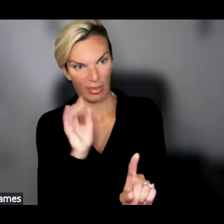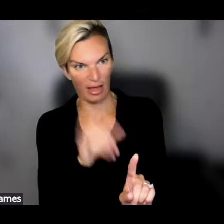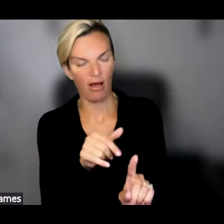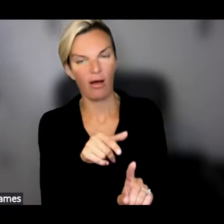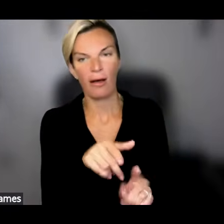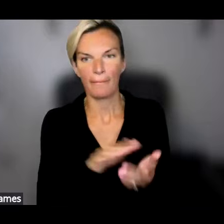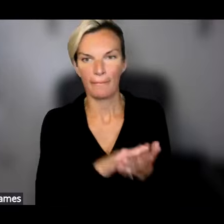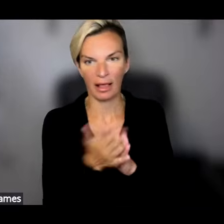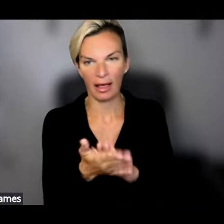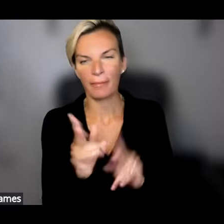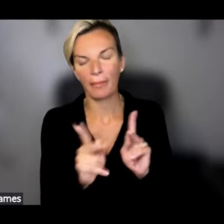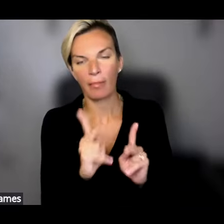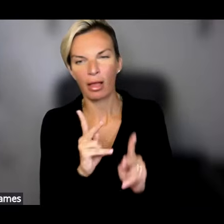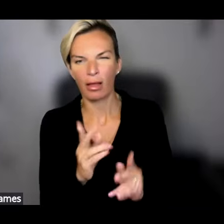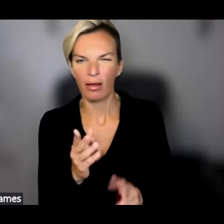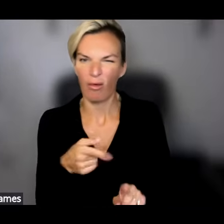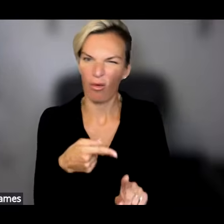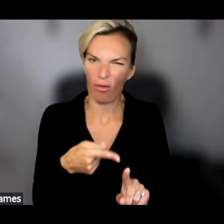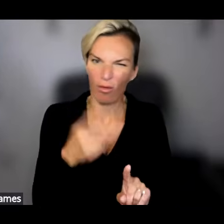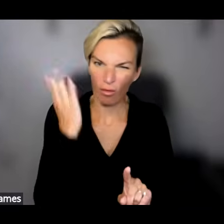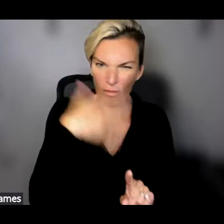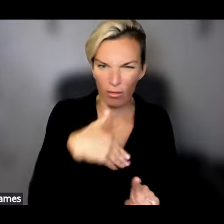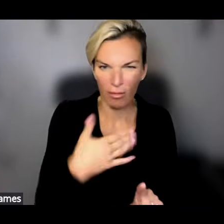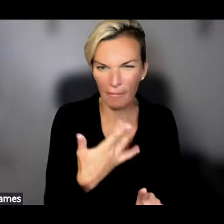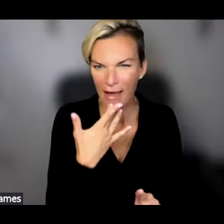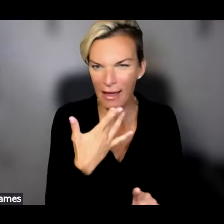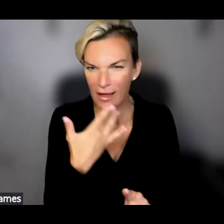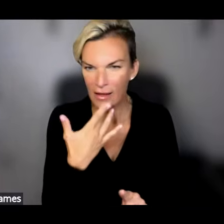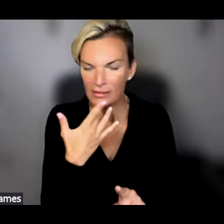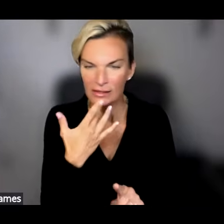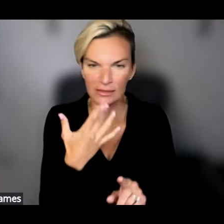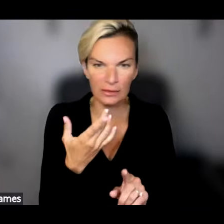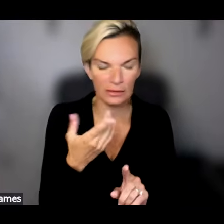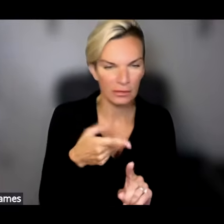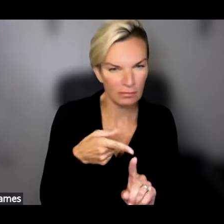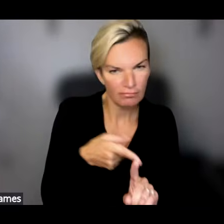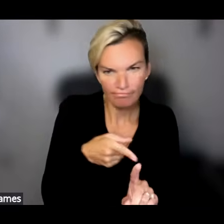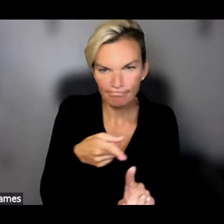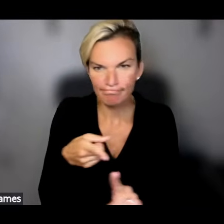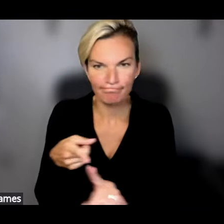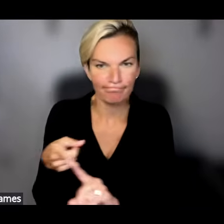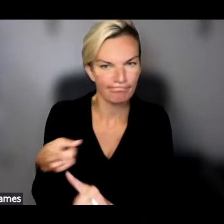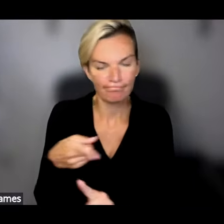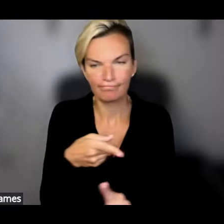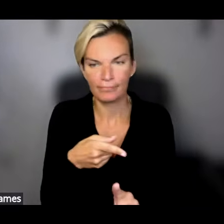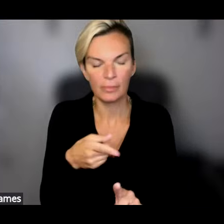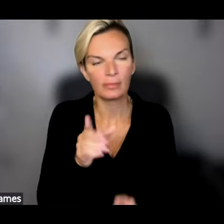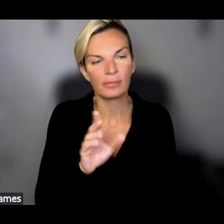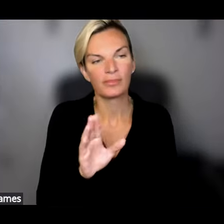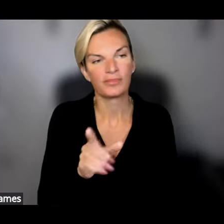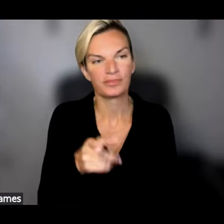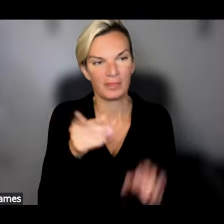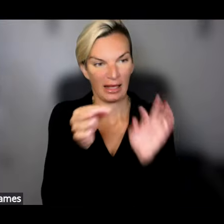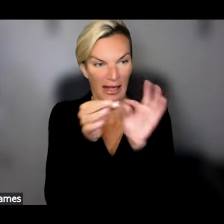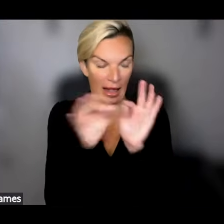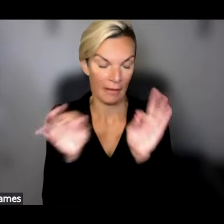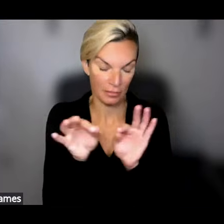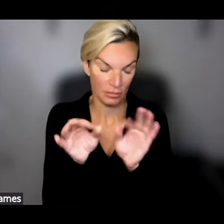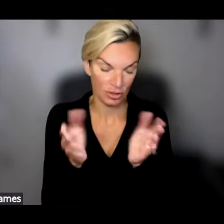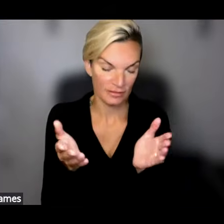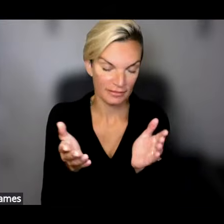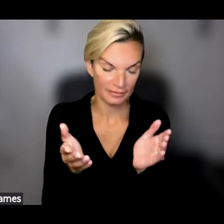proposal. So I would go back but instead of being covered in the caption, even though